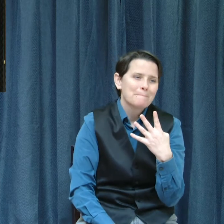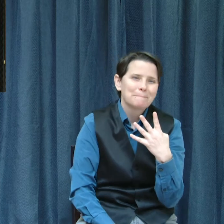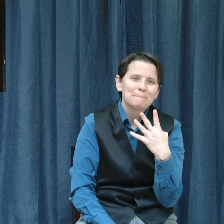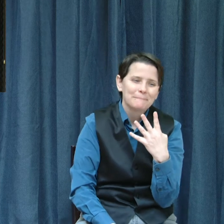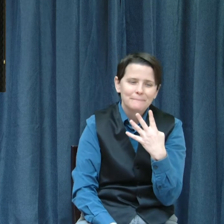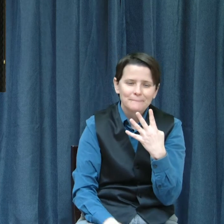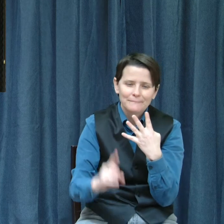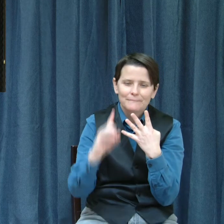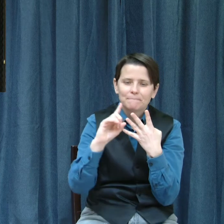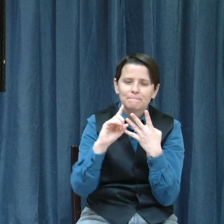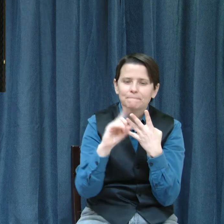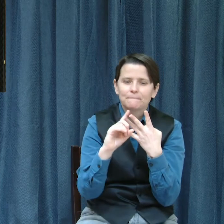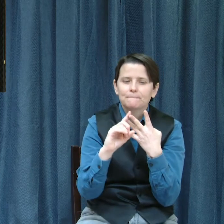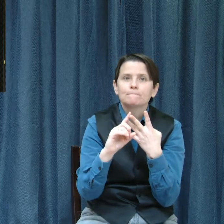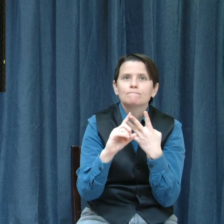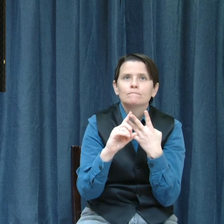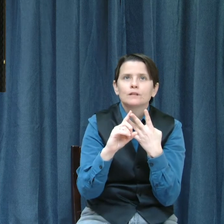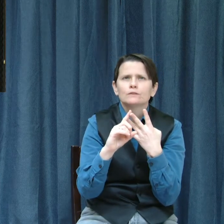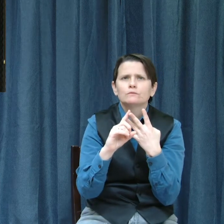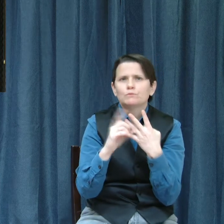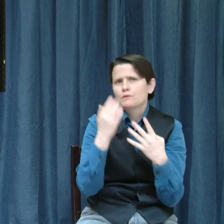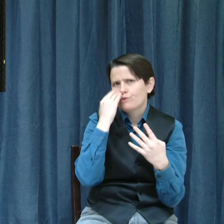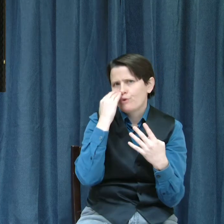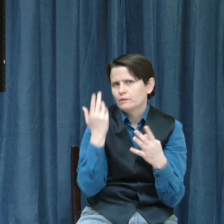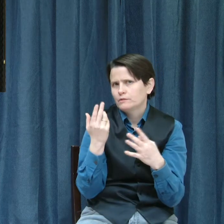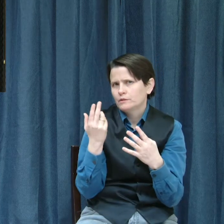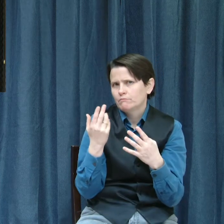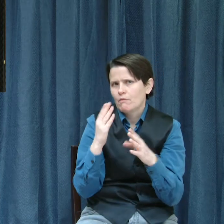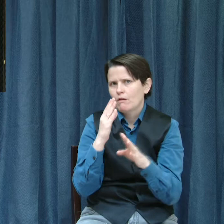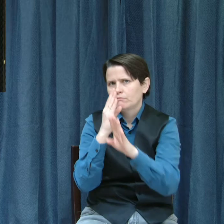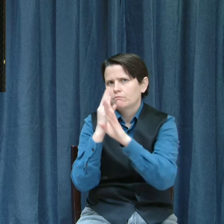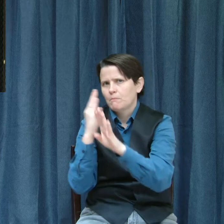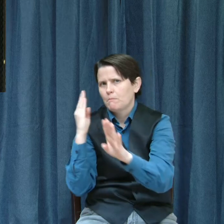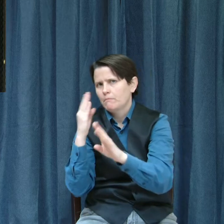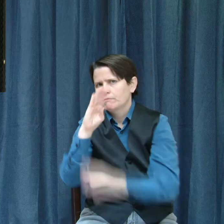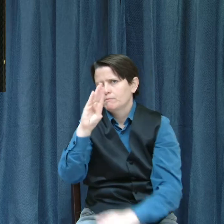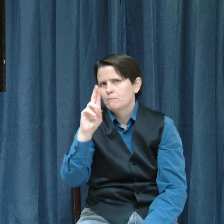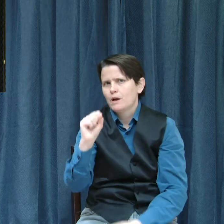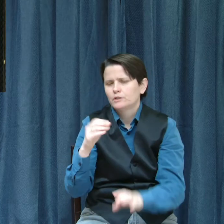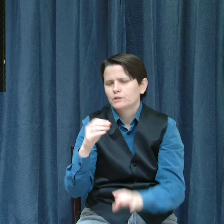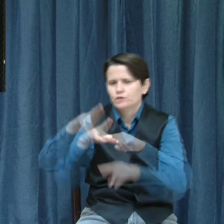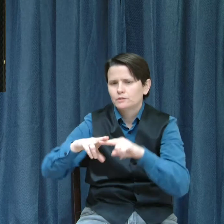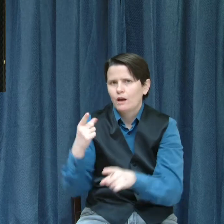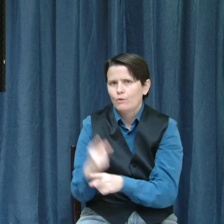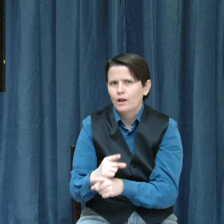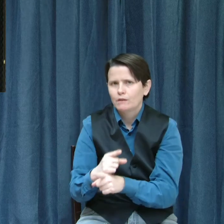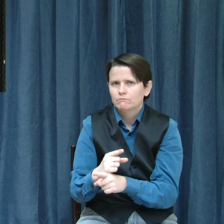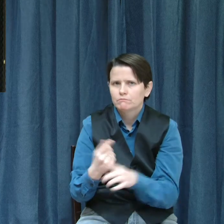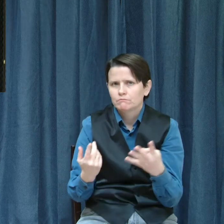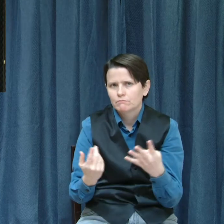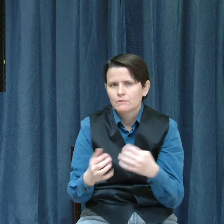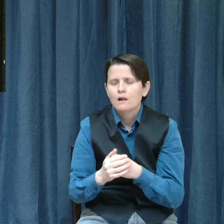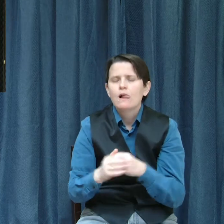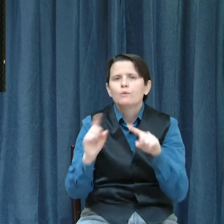her is she sat on the bus, right? And that's what we know about Rosa Parks. But when we look into her